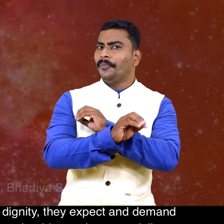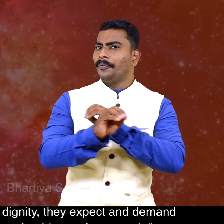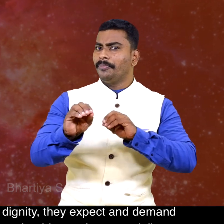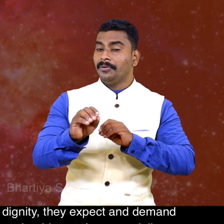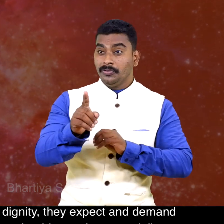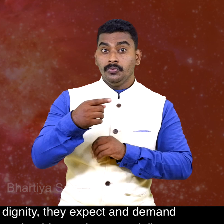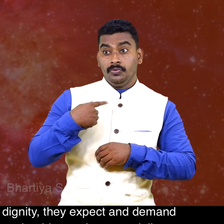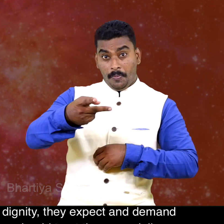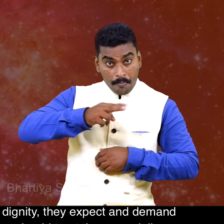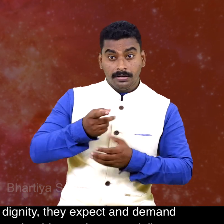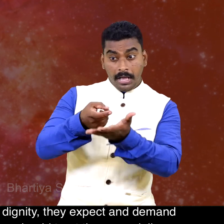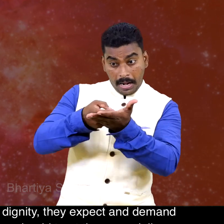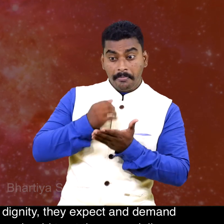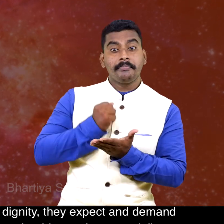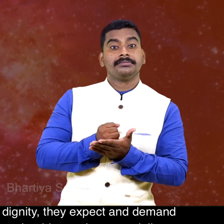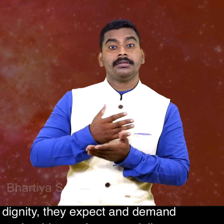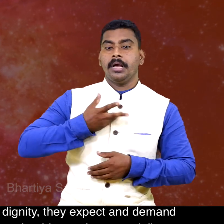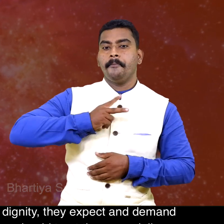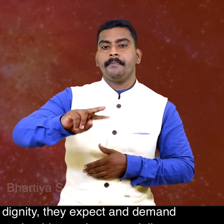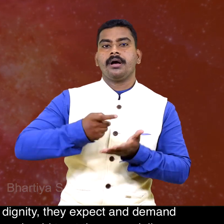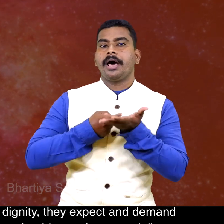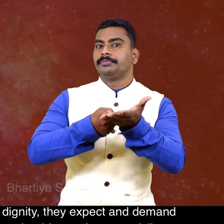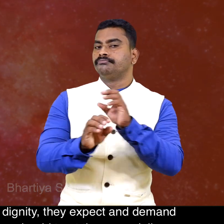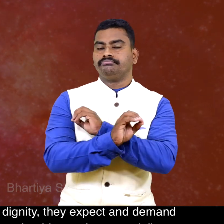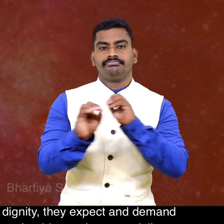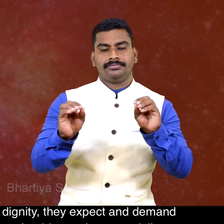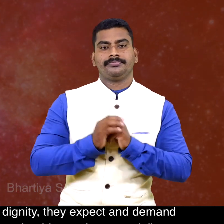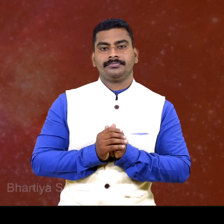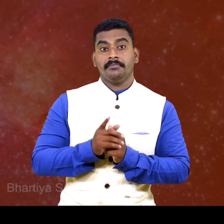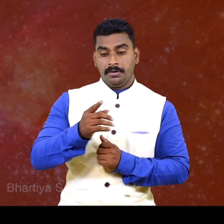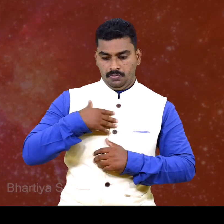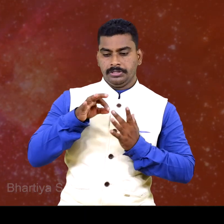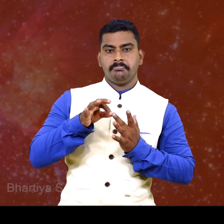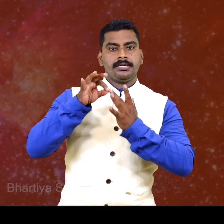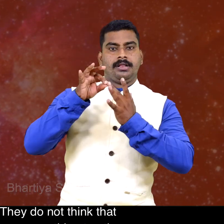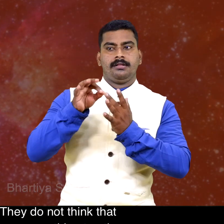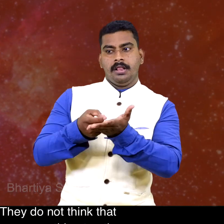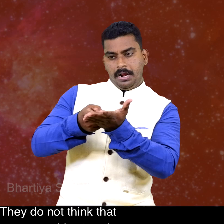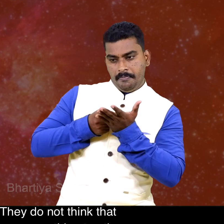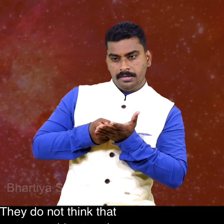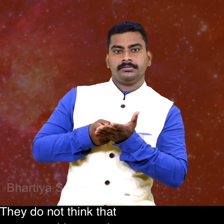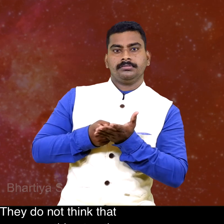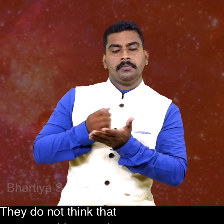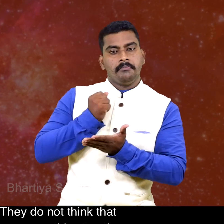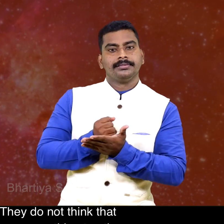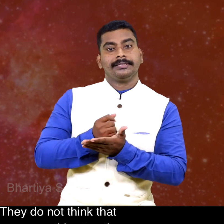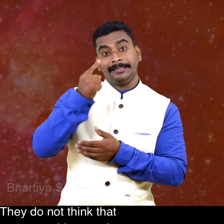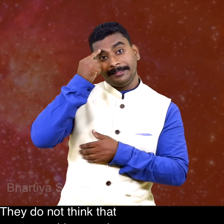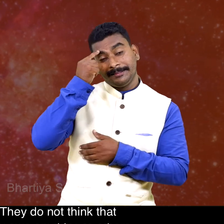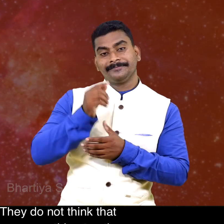demand that others should treat them specially. They do not think that they